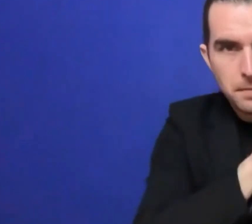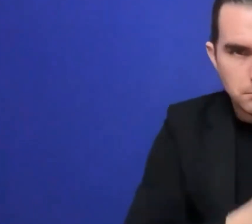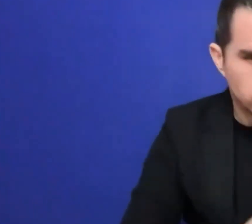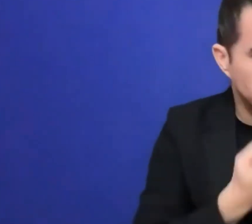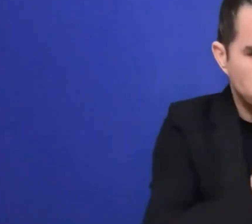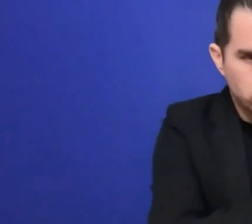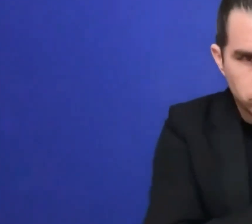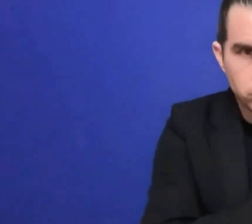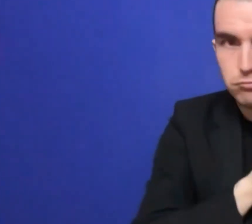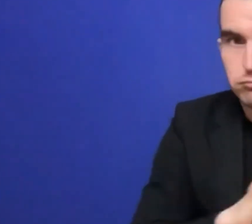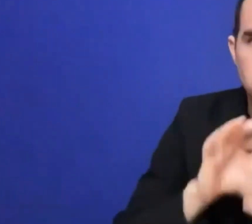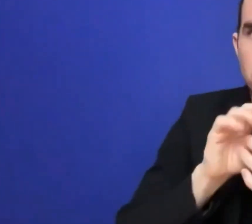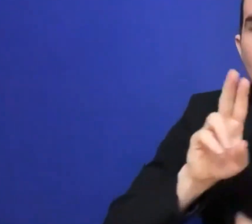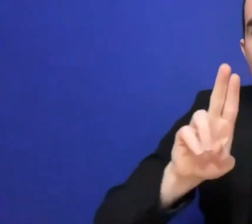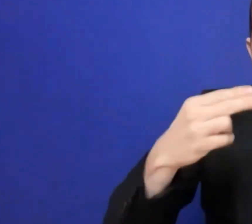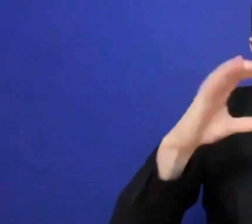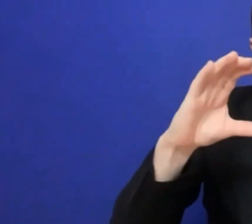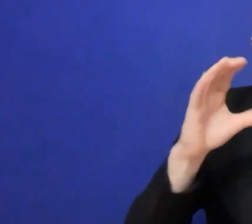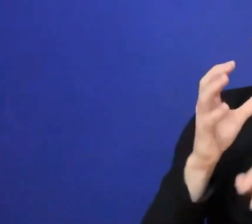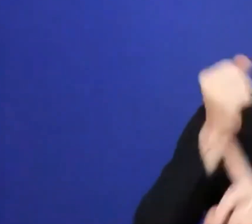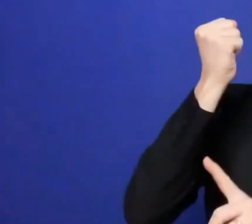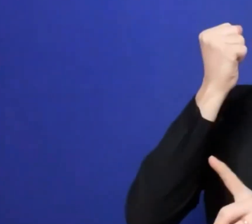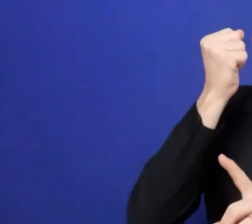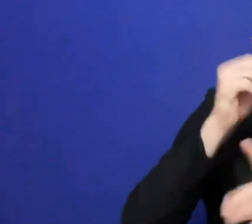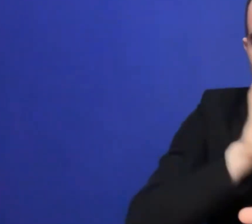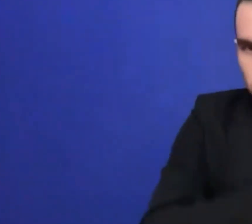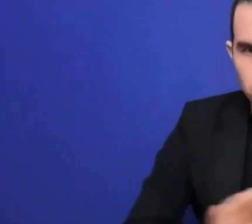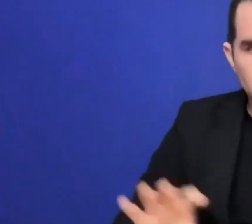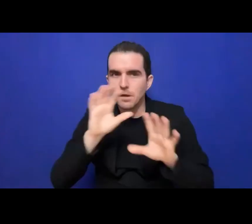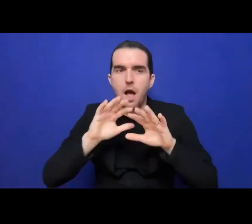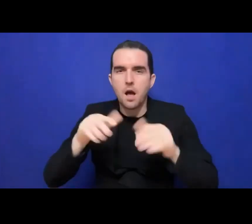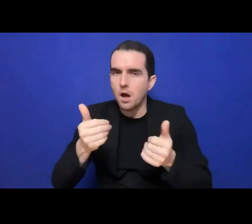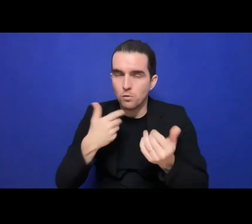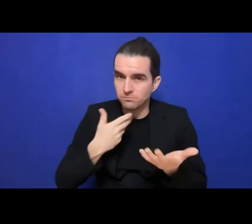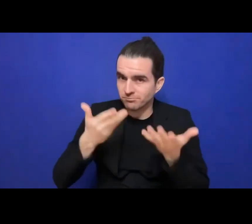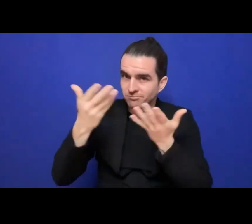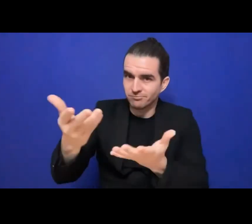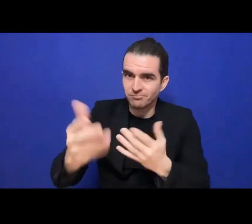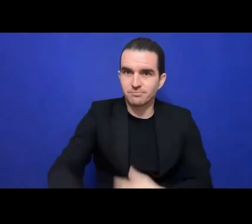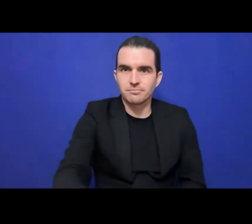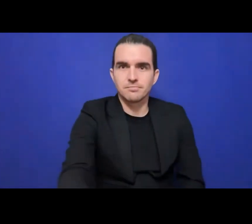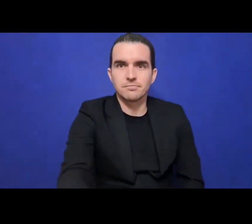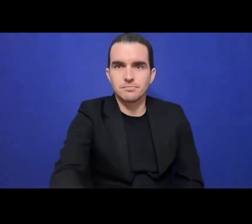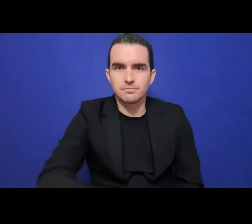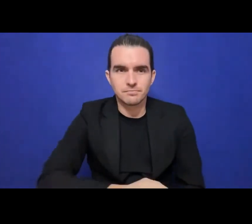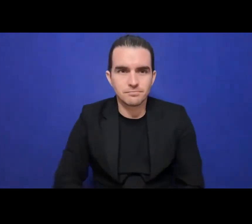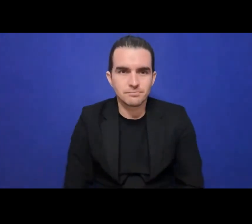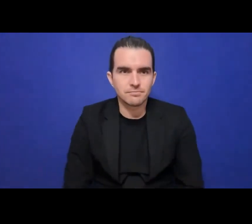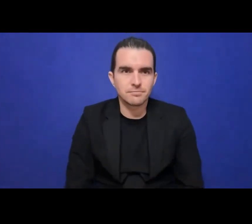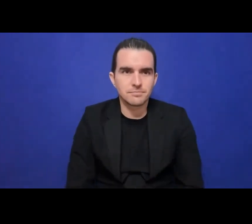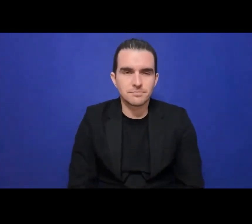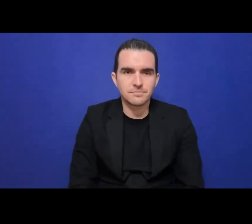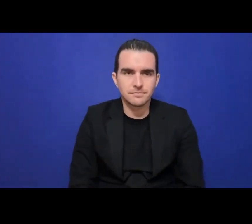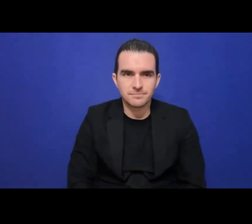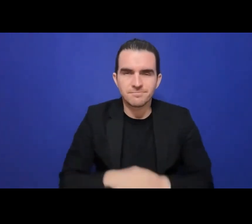Thank you very much. I really appreciate. I will answer that question. And as I answer this question, I'll actually